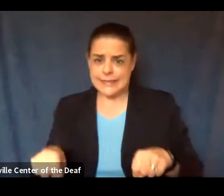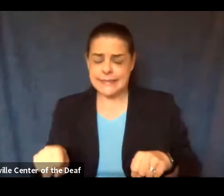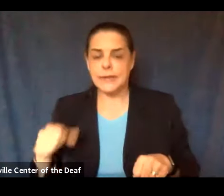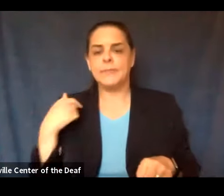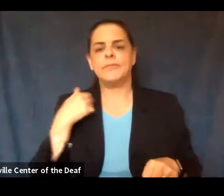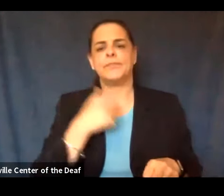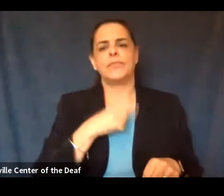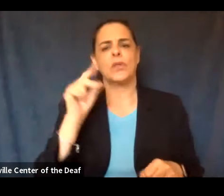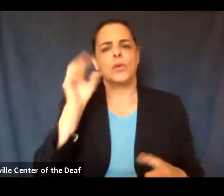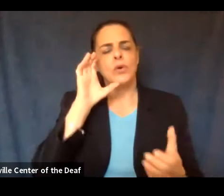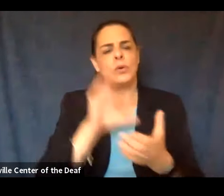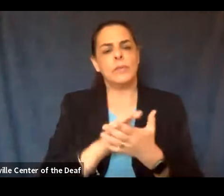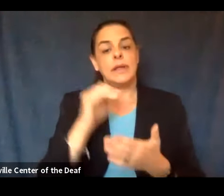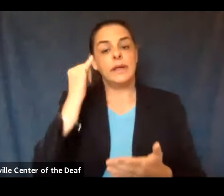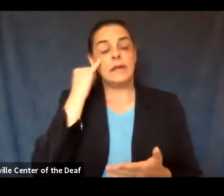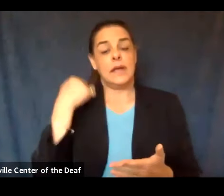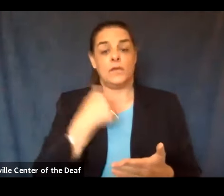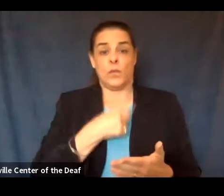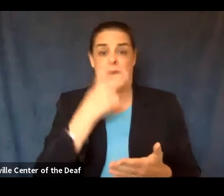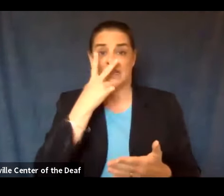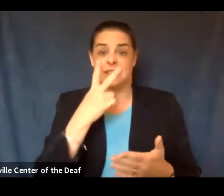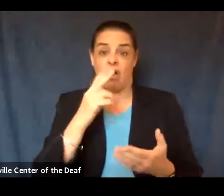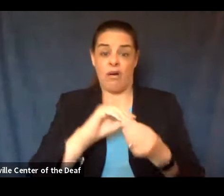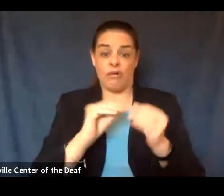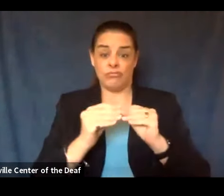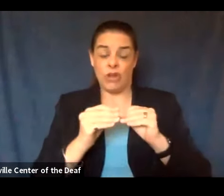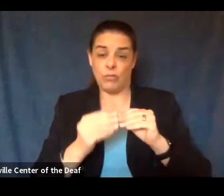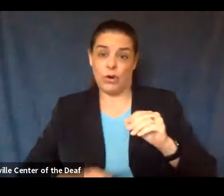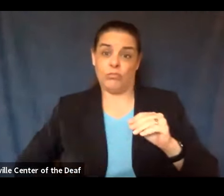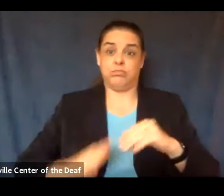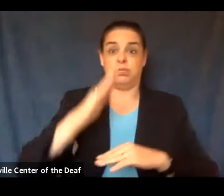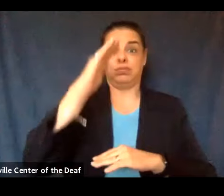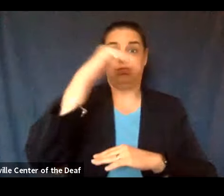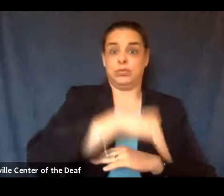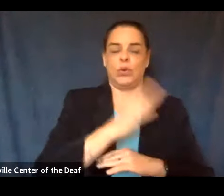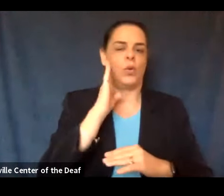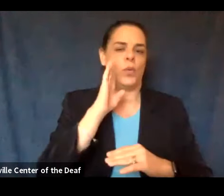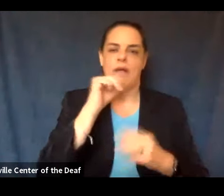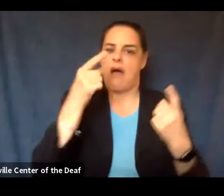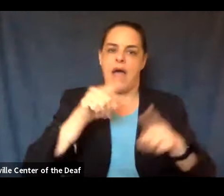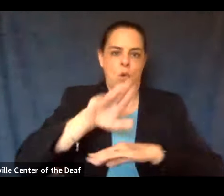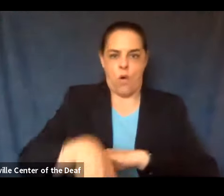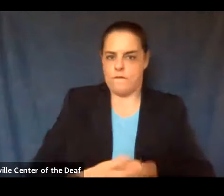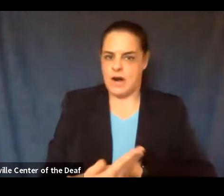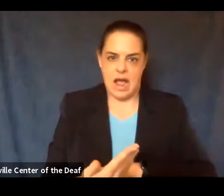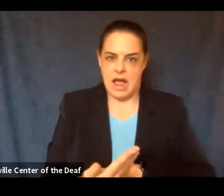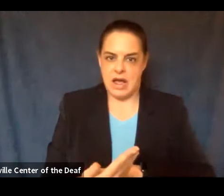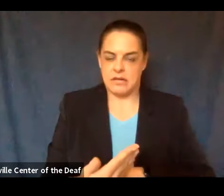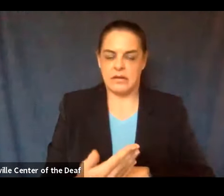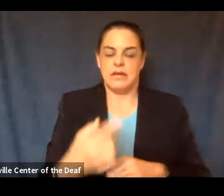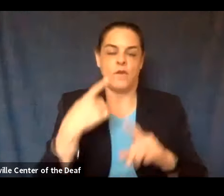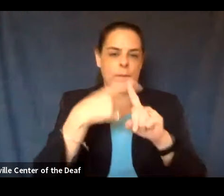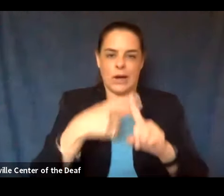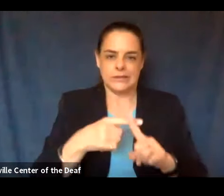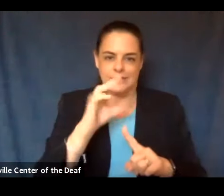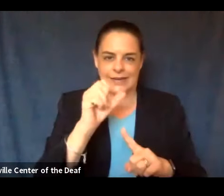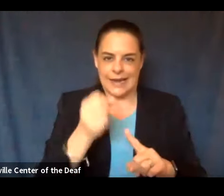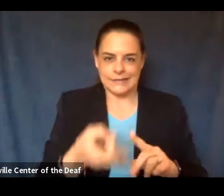that if we were to see an increase in cases, it's not going to happen overnight. And by saying that, we have the ability to